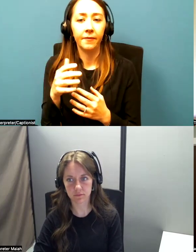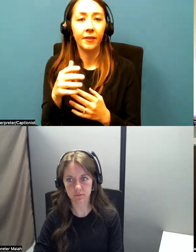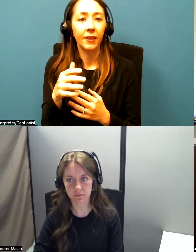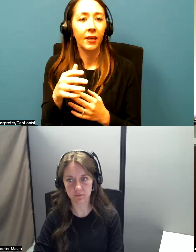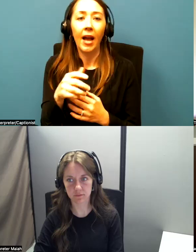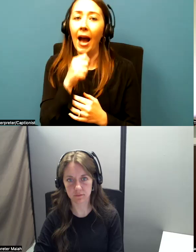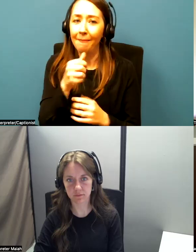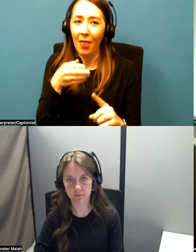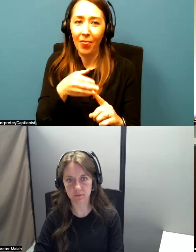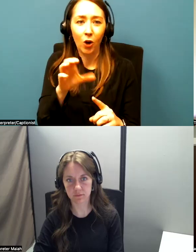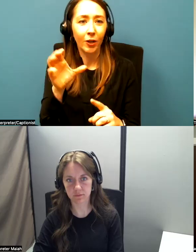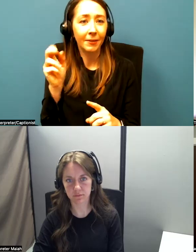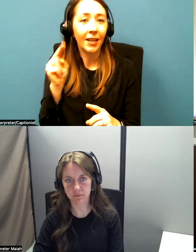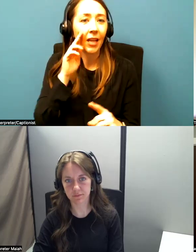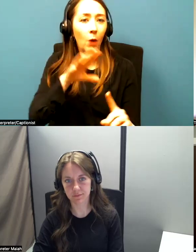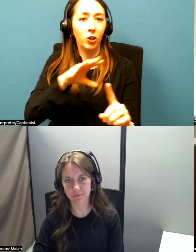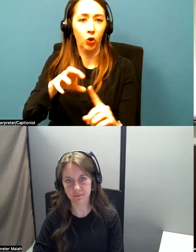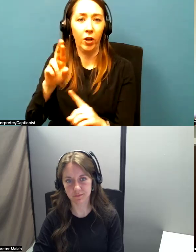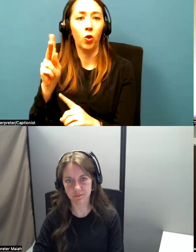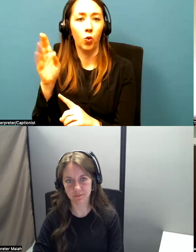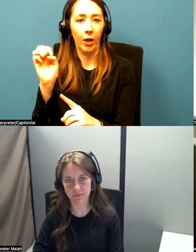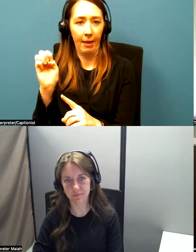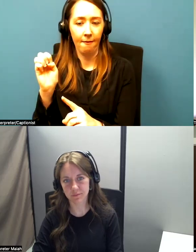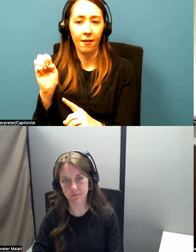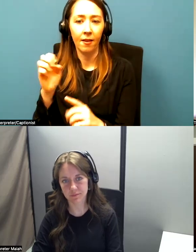Christmas Con because I'm going to be shooting The Rookie.